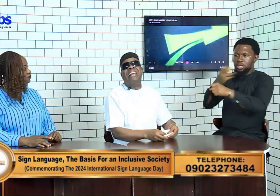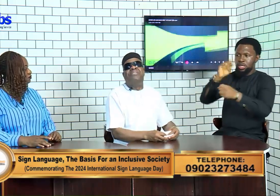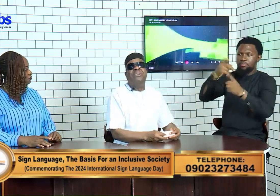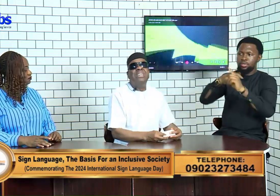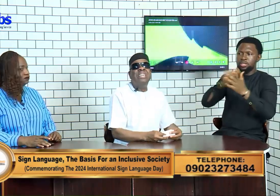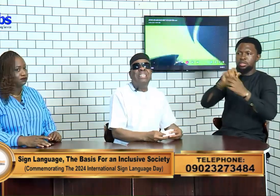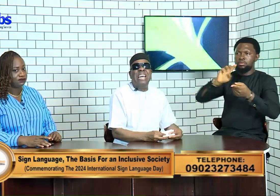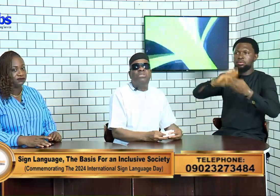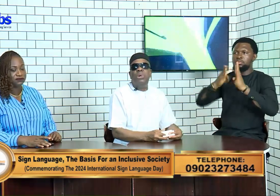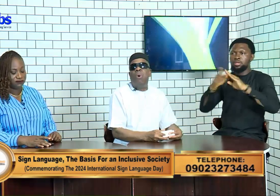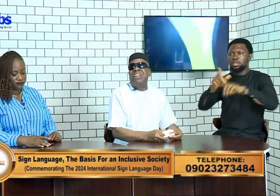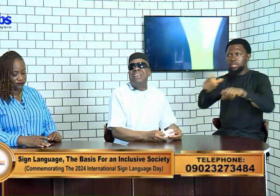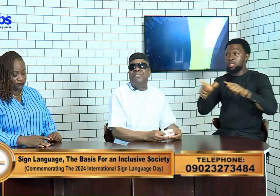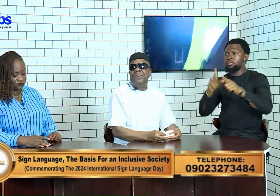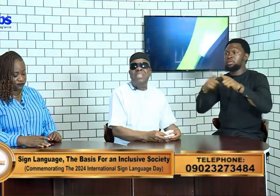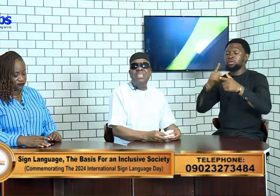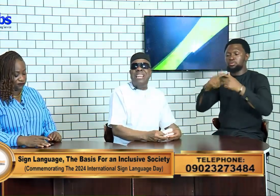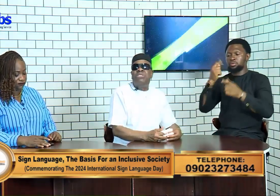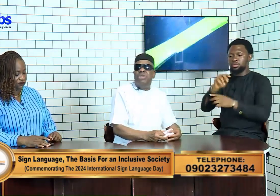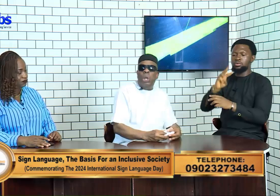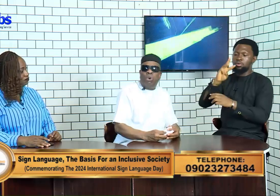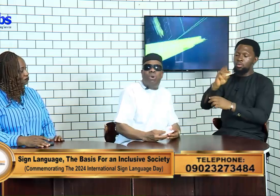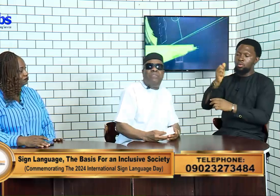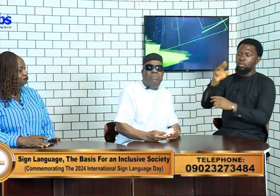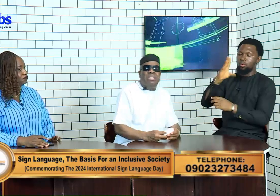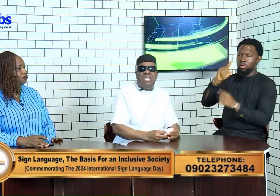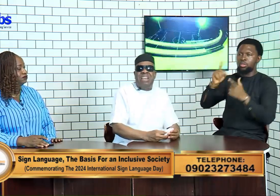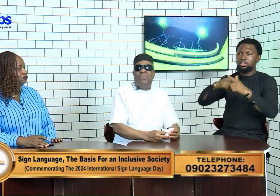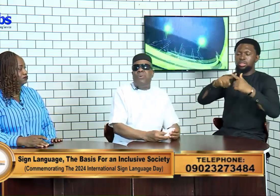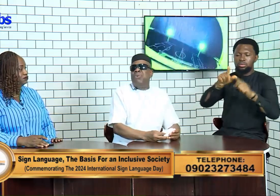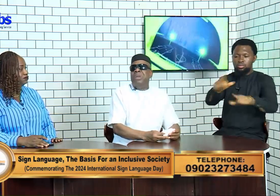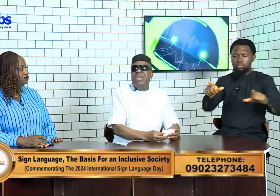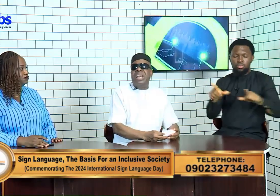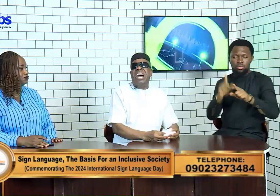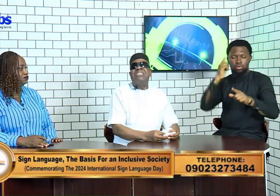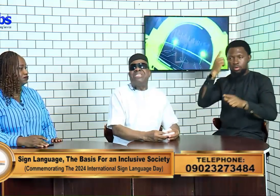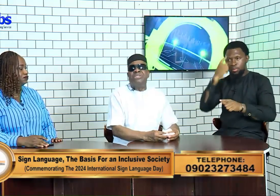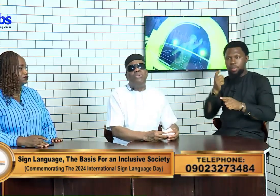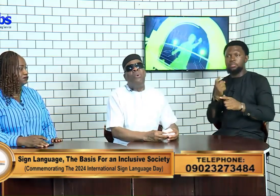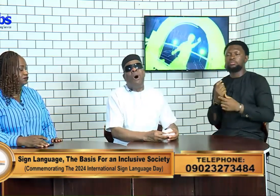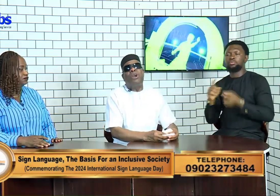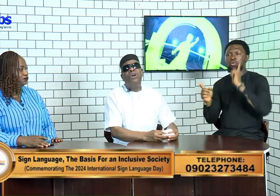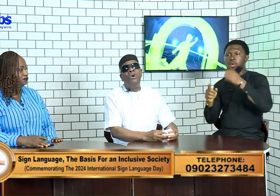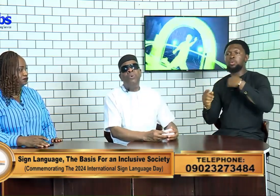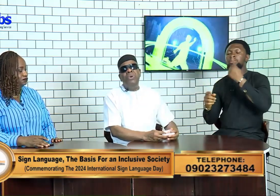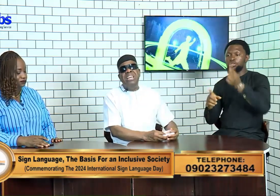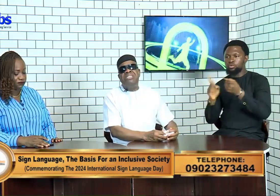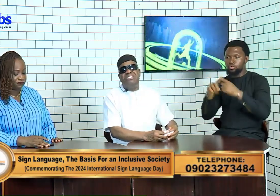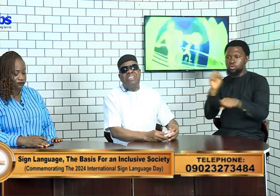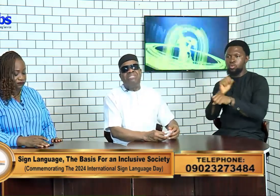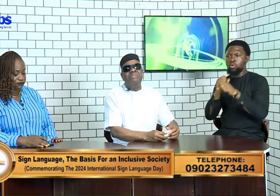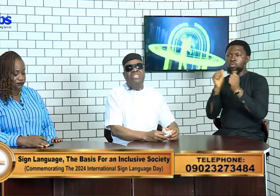community level, then to the ward level, then to the local government level, where we are set to work with